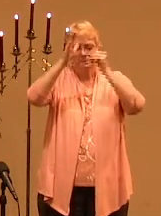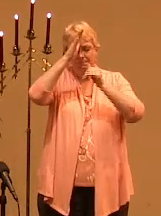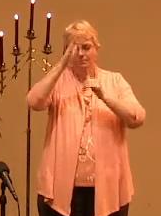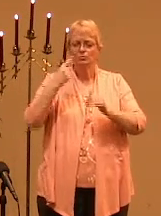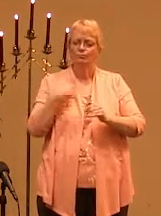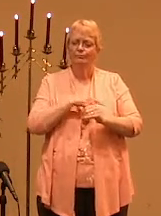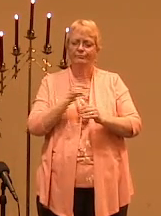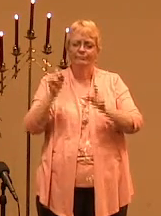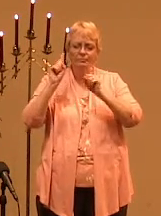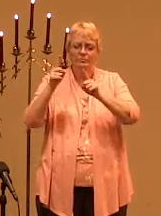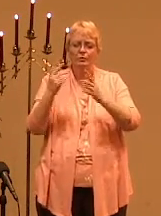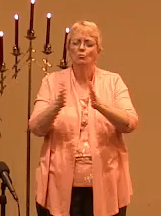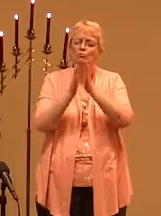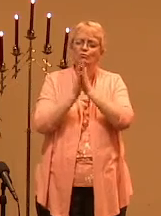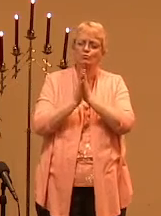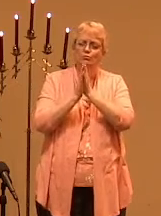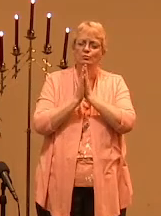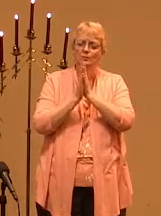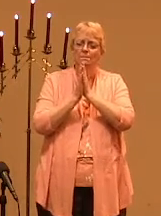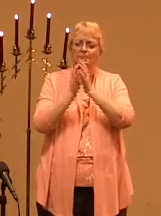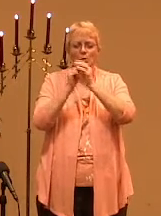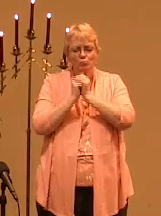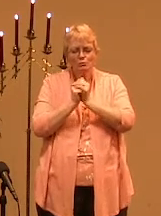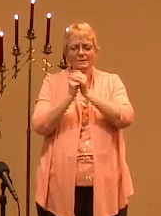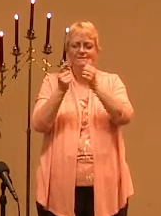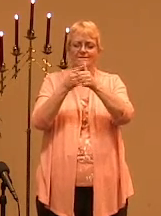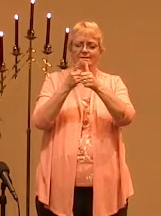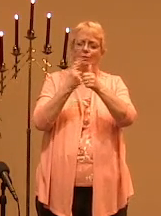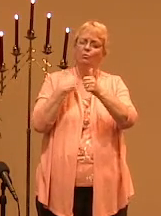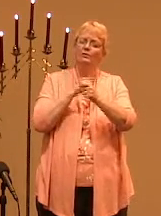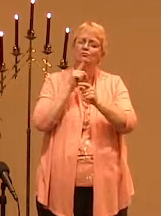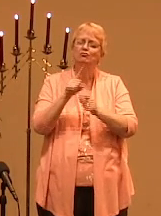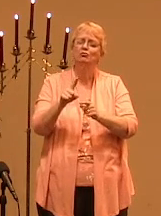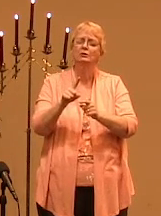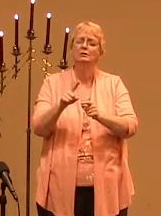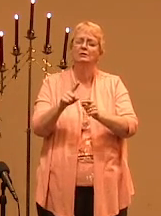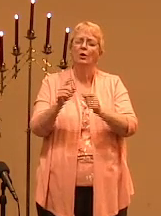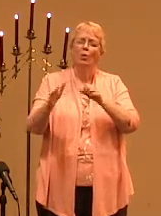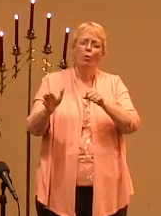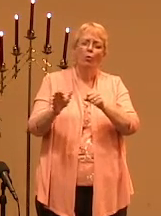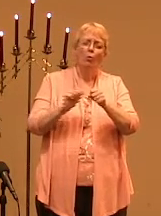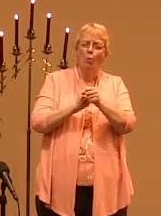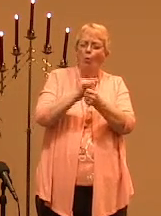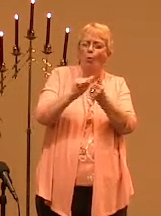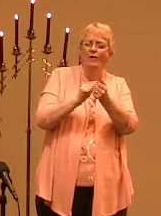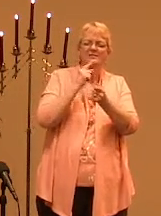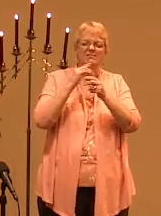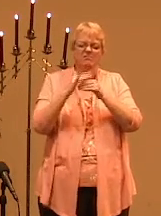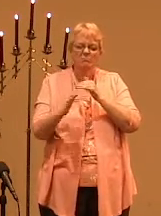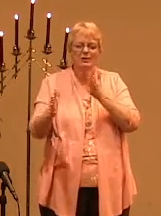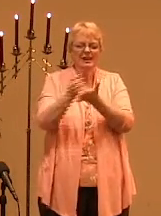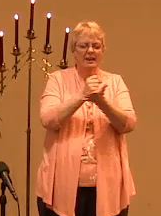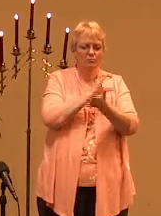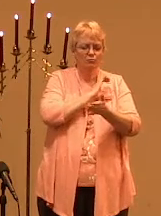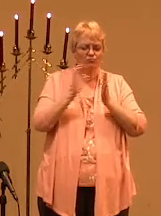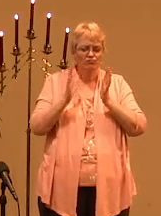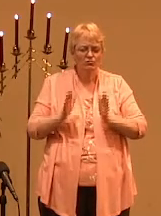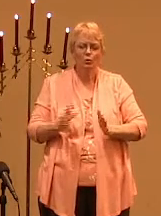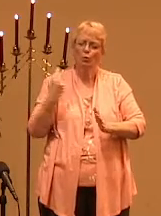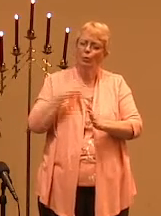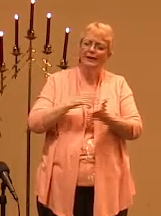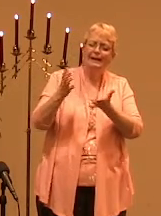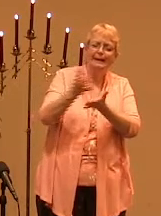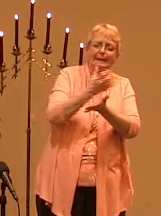we just come to you and we just praise you and worship you first, for we truly are washed in the blood. We gather as Christians. We